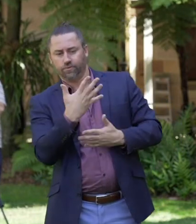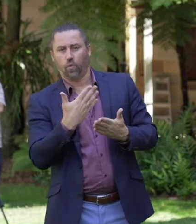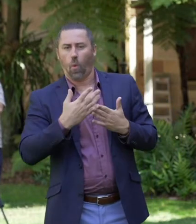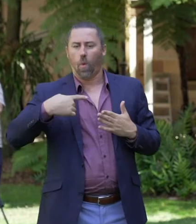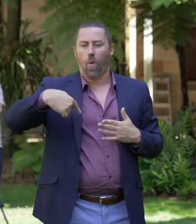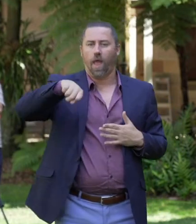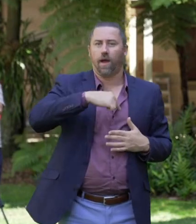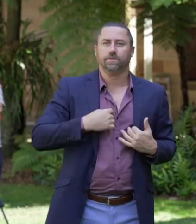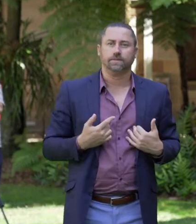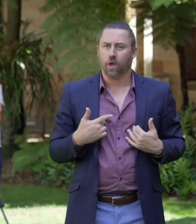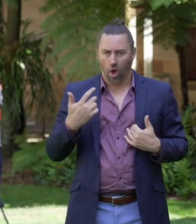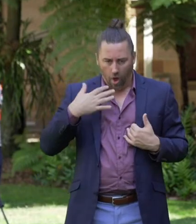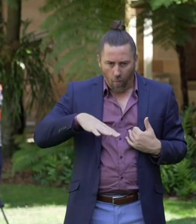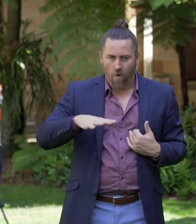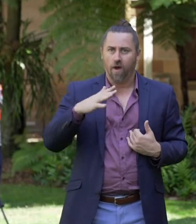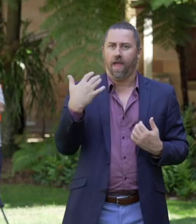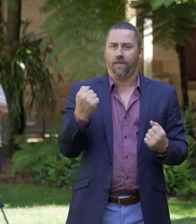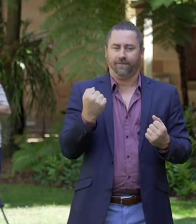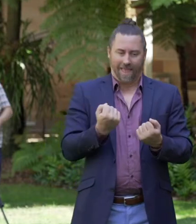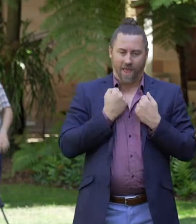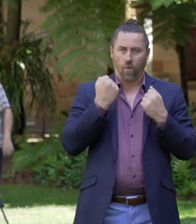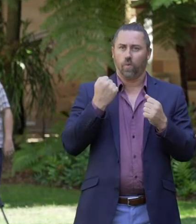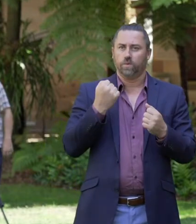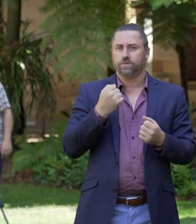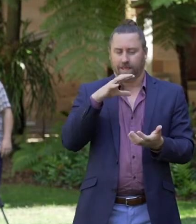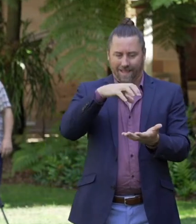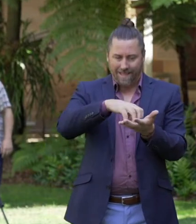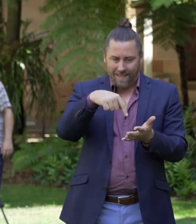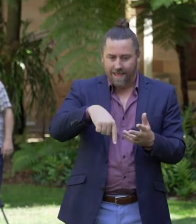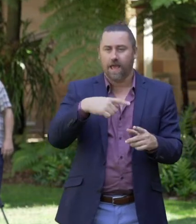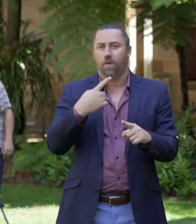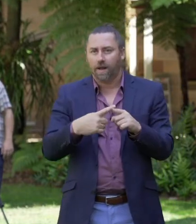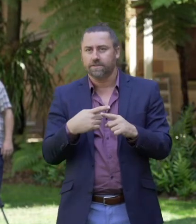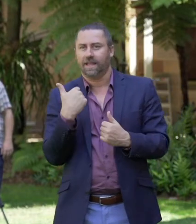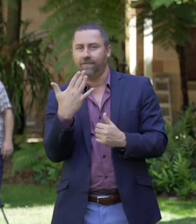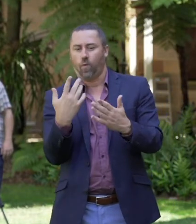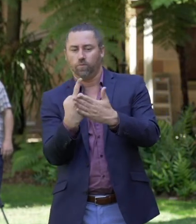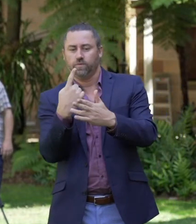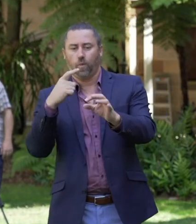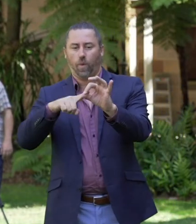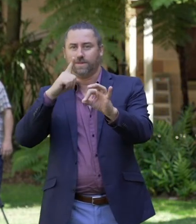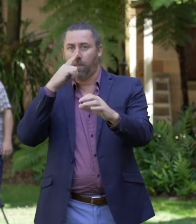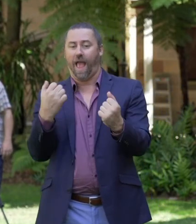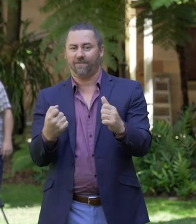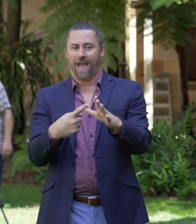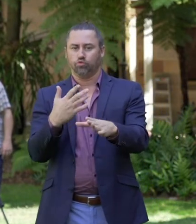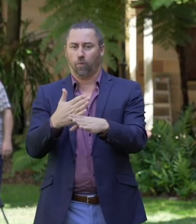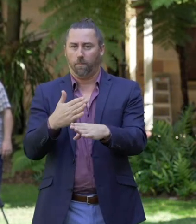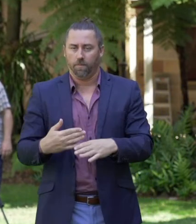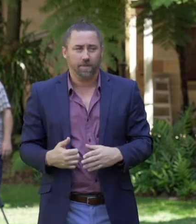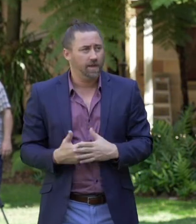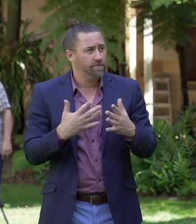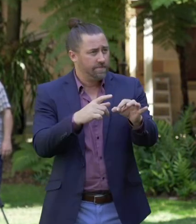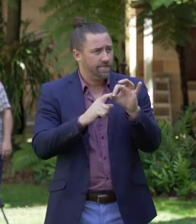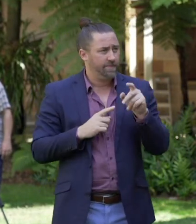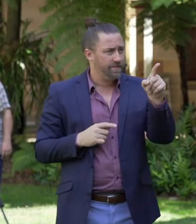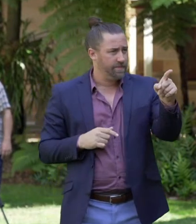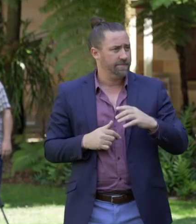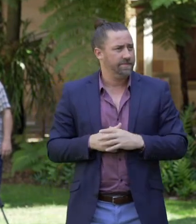job security of Queenslanders, particularly in regional communities. Thank you. Any questions to Mick?